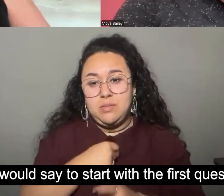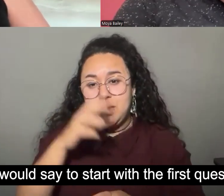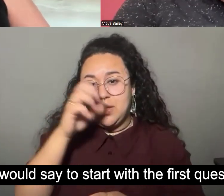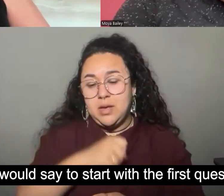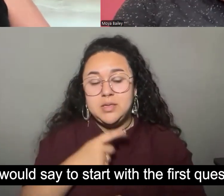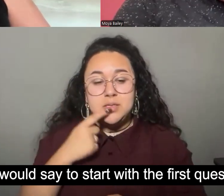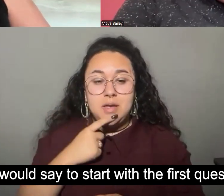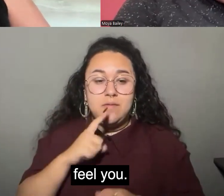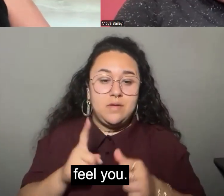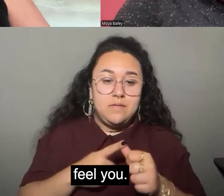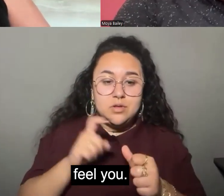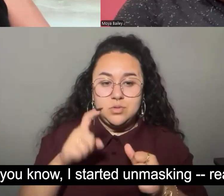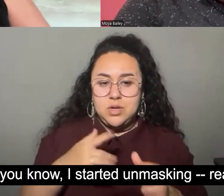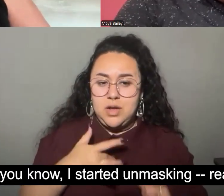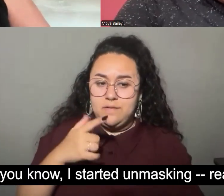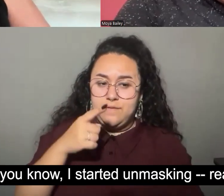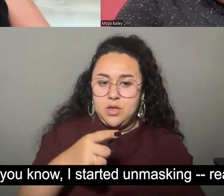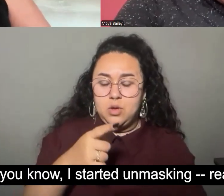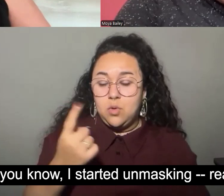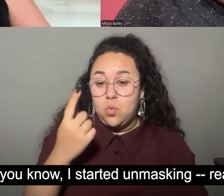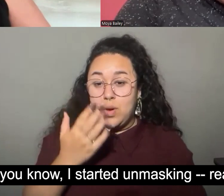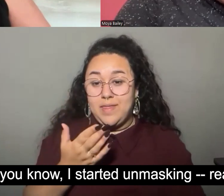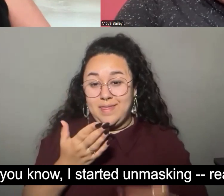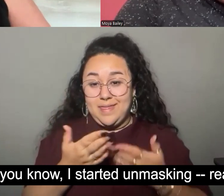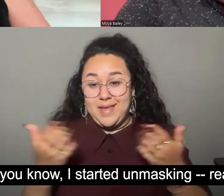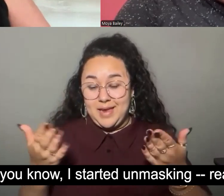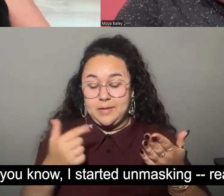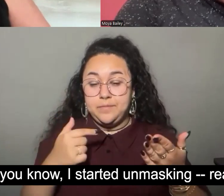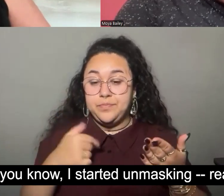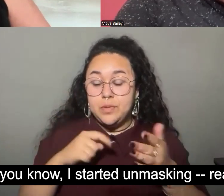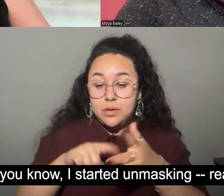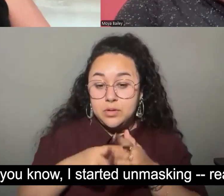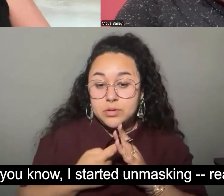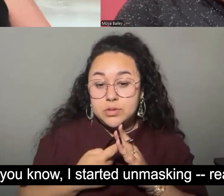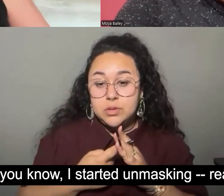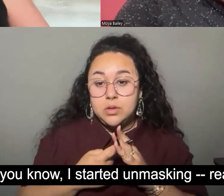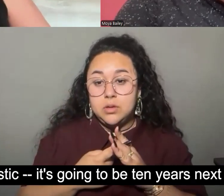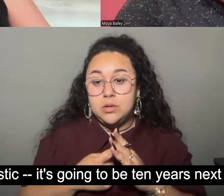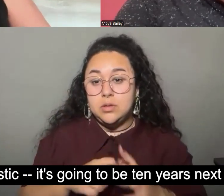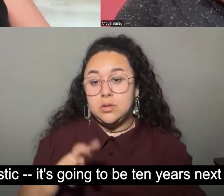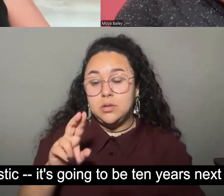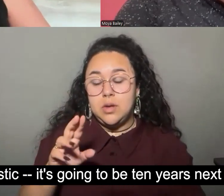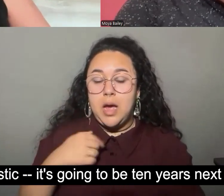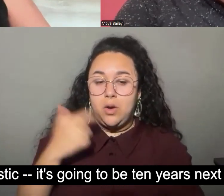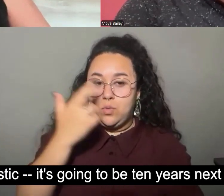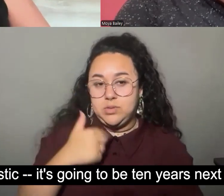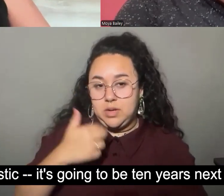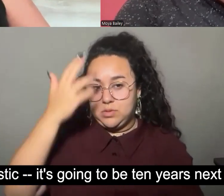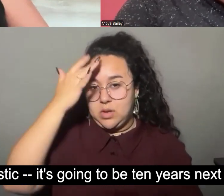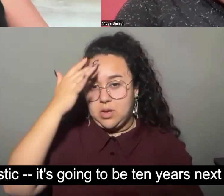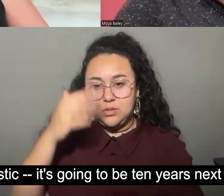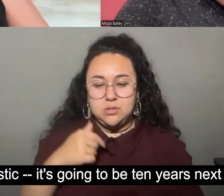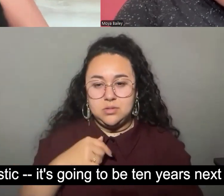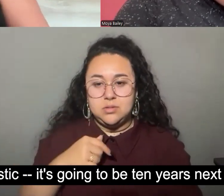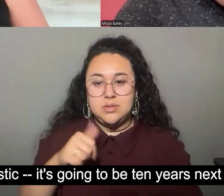the first question, I feel you. One thing, I started unmasking. I realized I was autistic. Oh, it's going to be